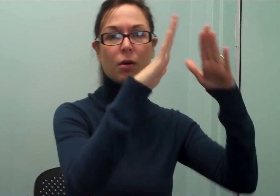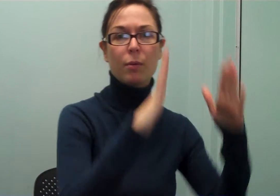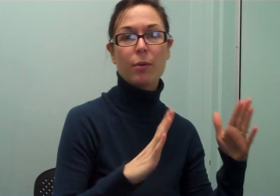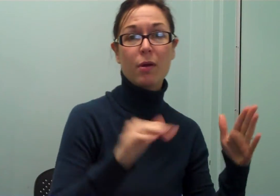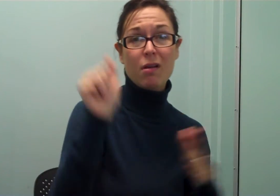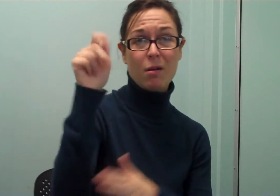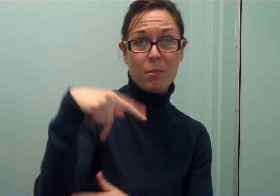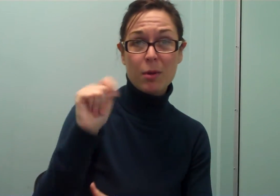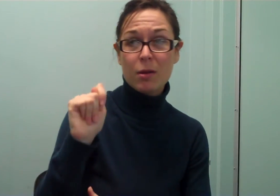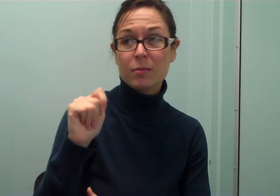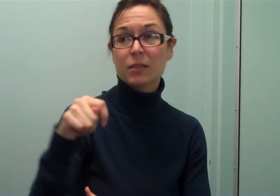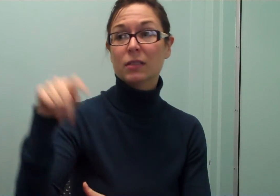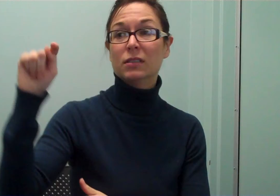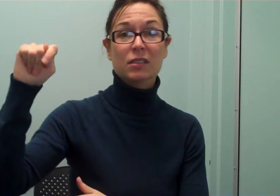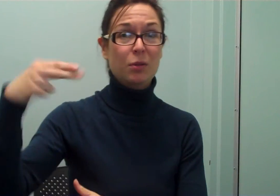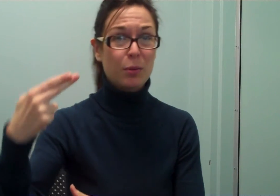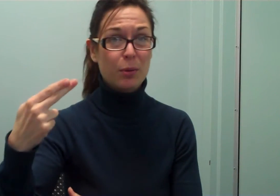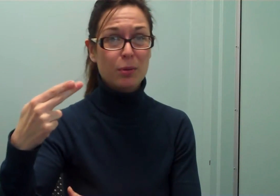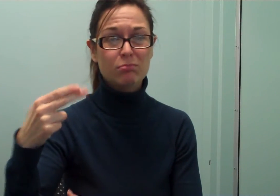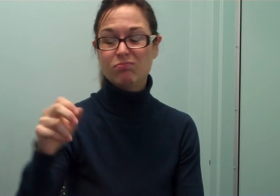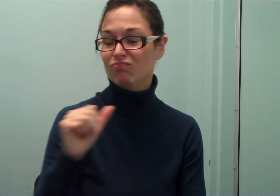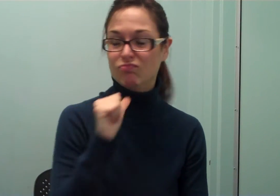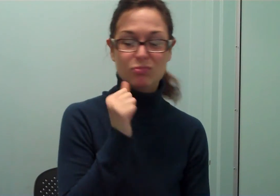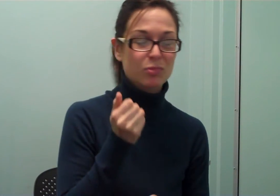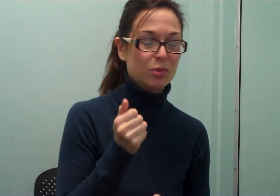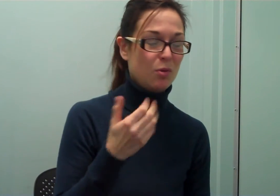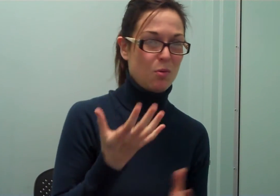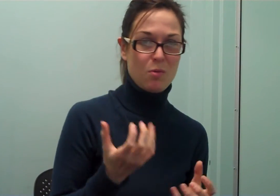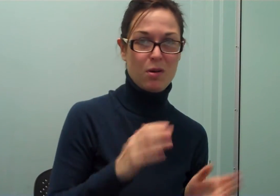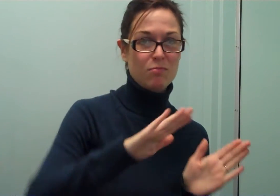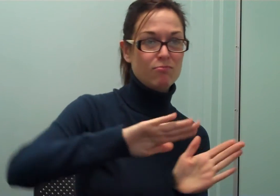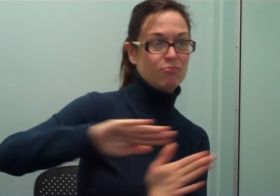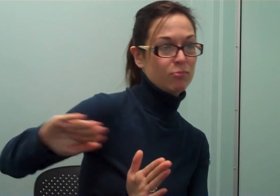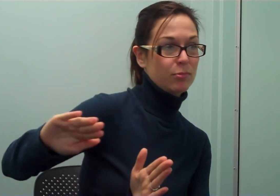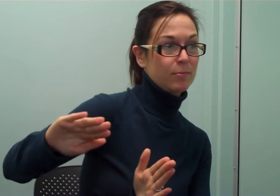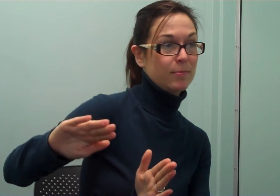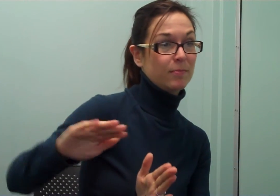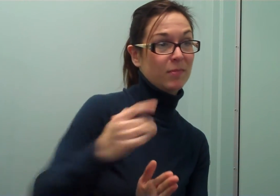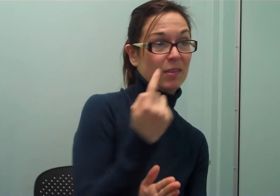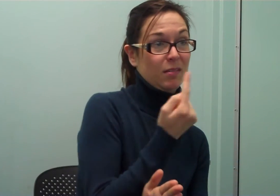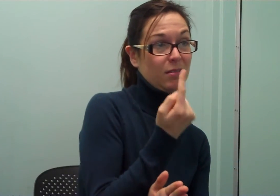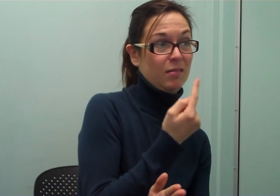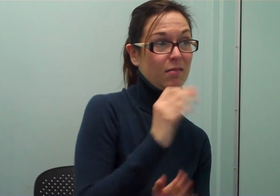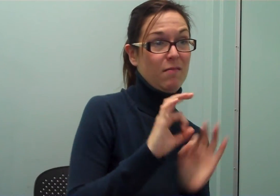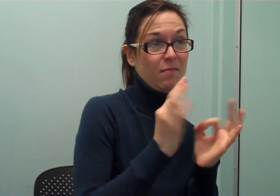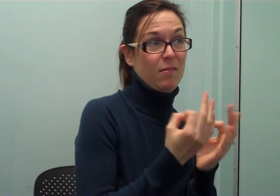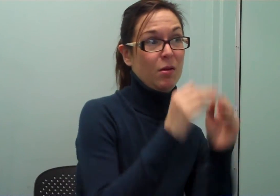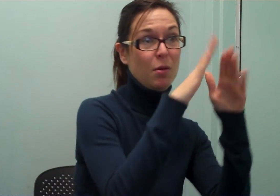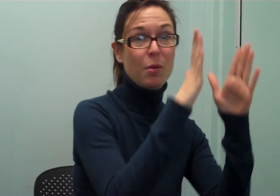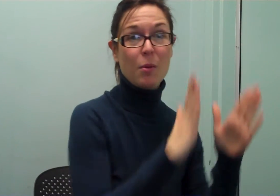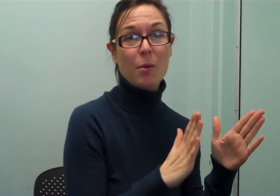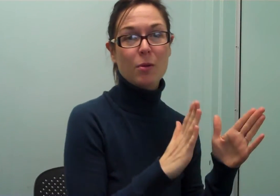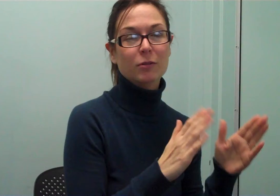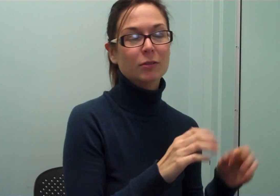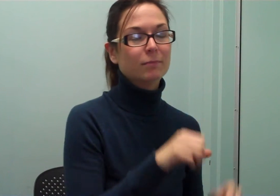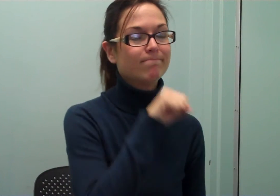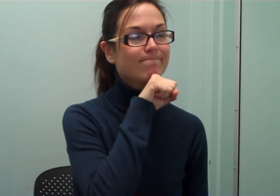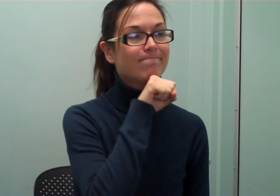townhouse environment. I like the fact that it's a single family home. I love the fact that it's older. You've done a